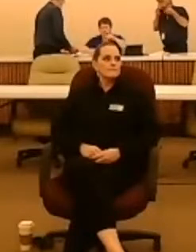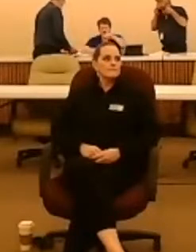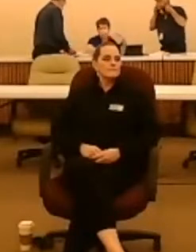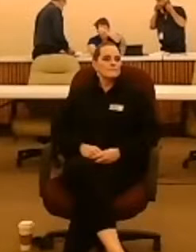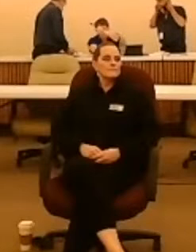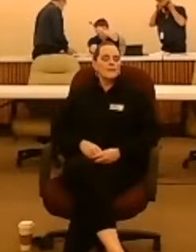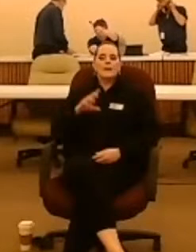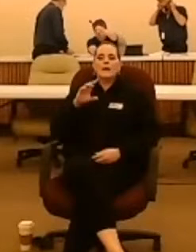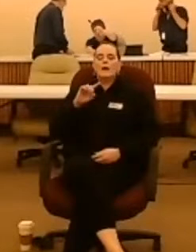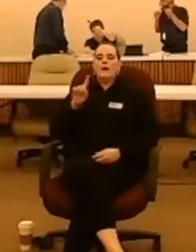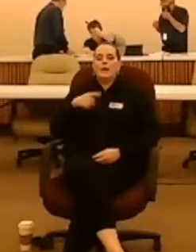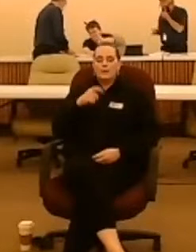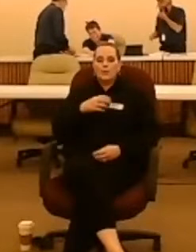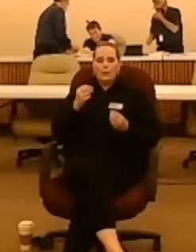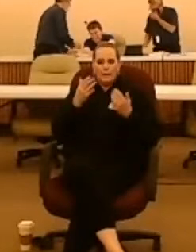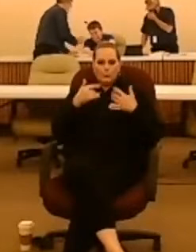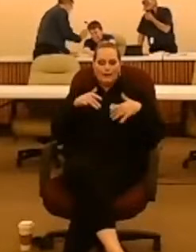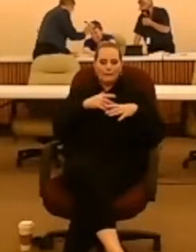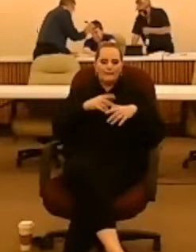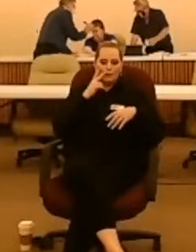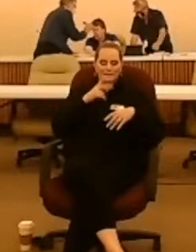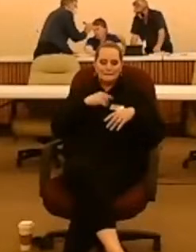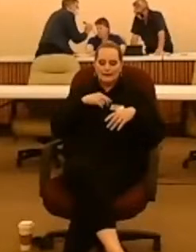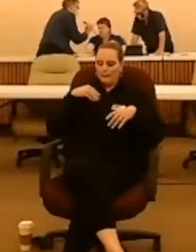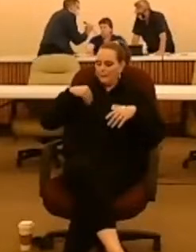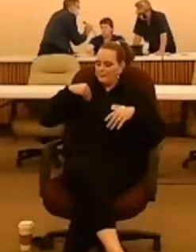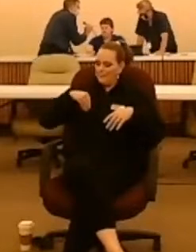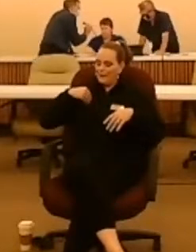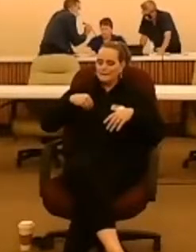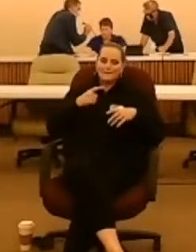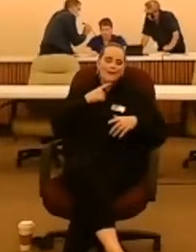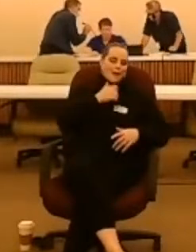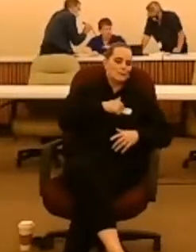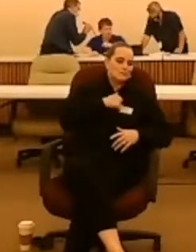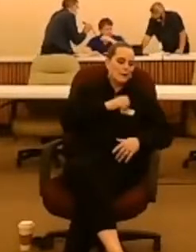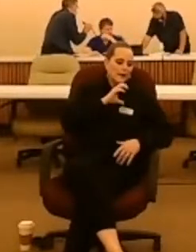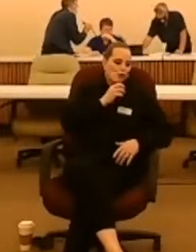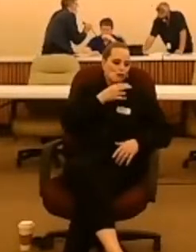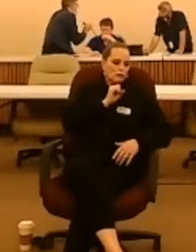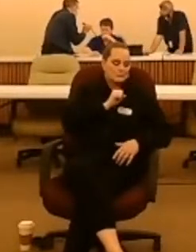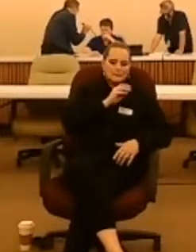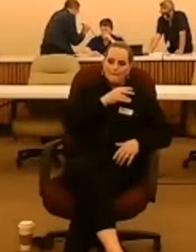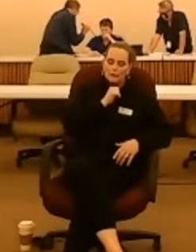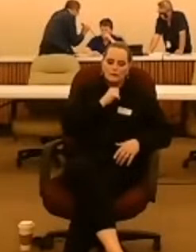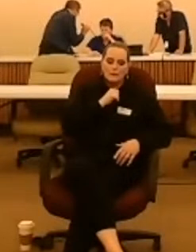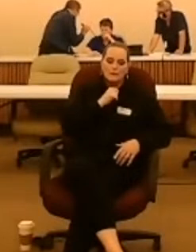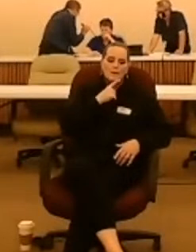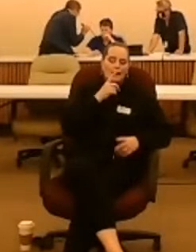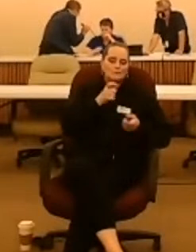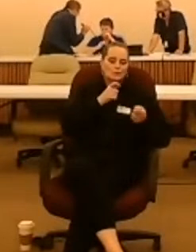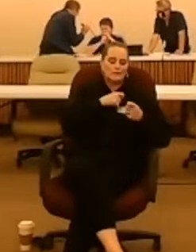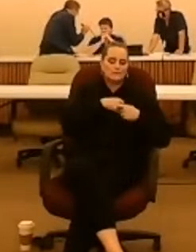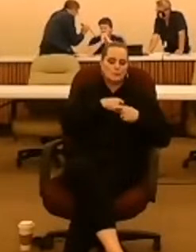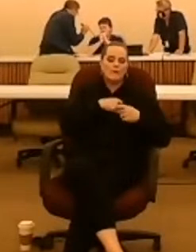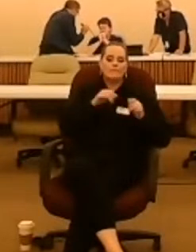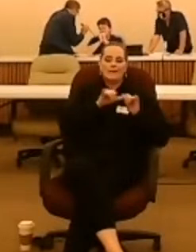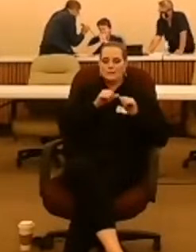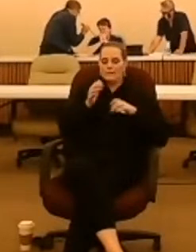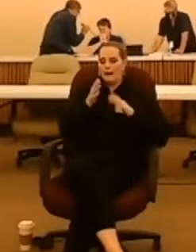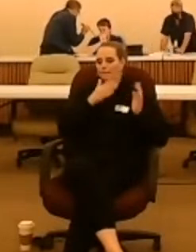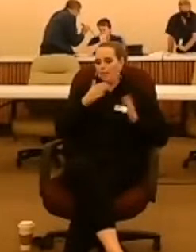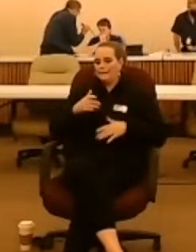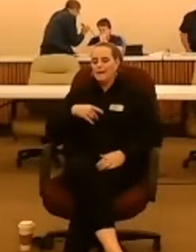only wetland that we see is there's a pocket wetland. I'm sorry, Chris Martin, Director of Engineering and Planning. The only wetland that we see